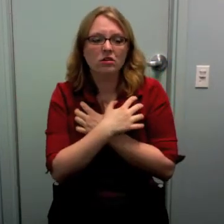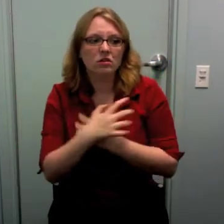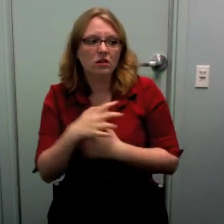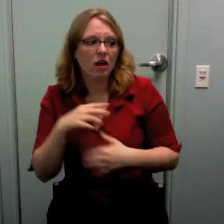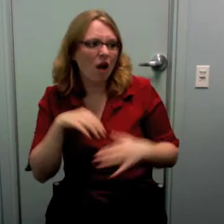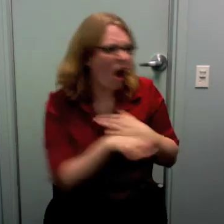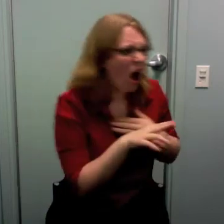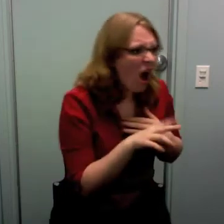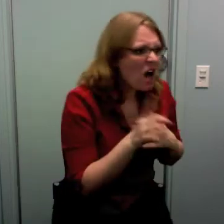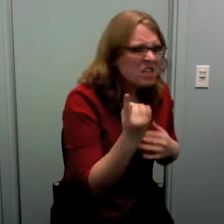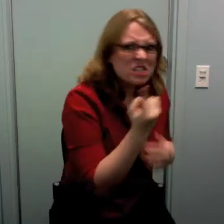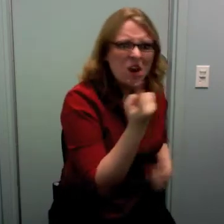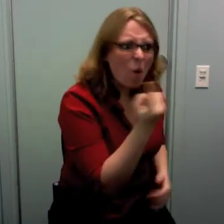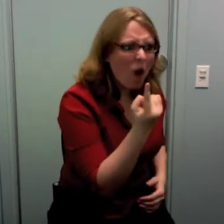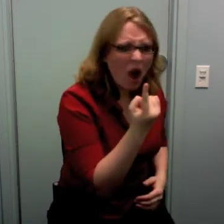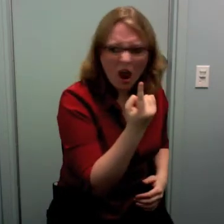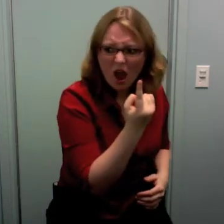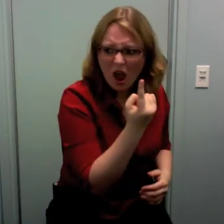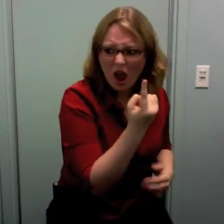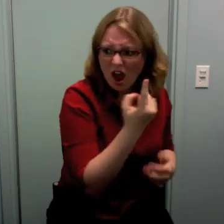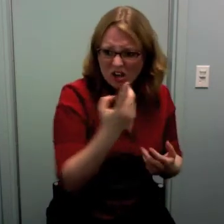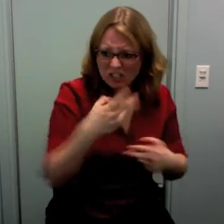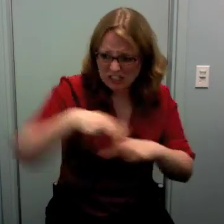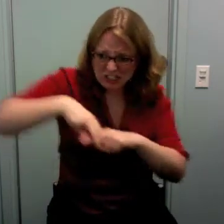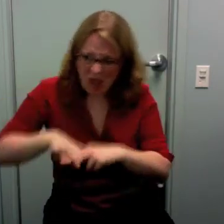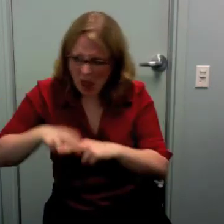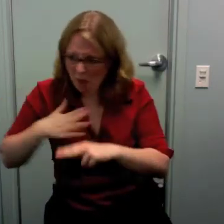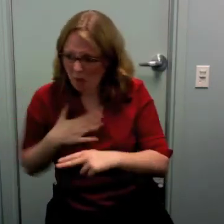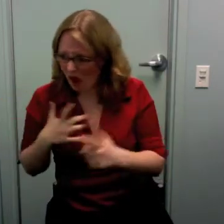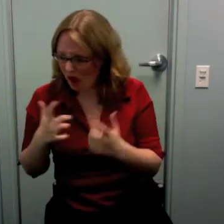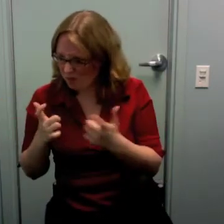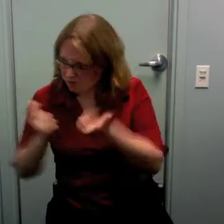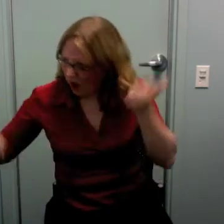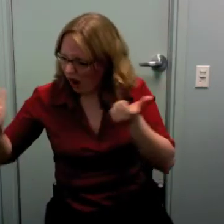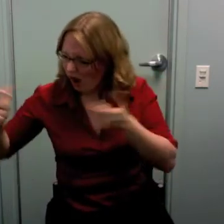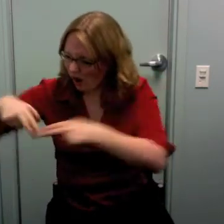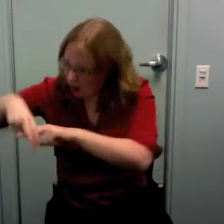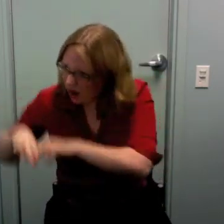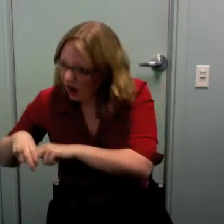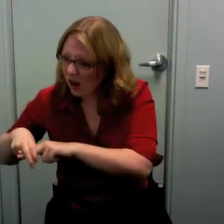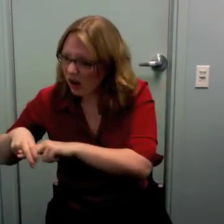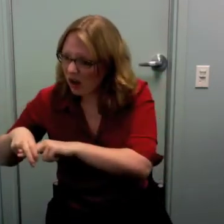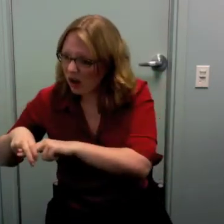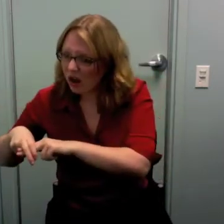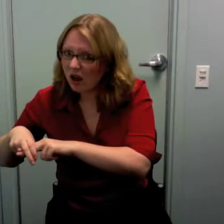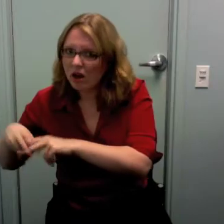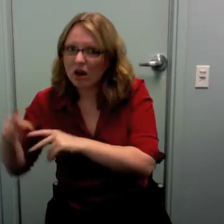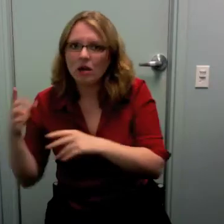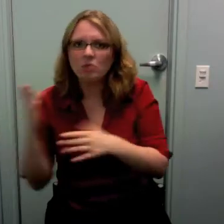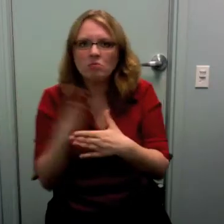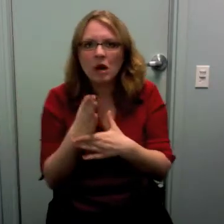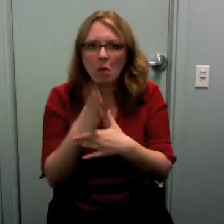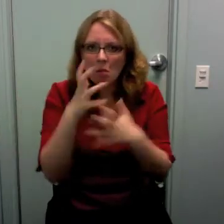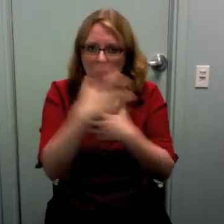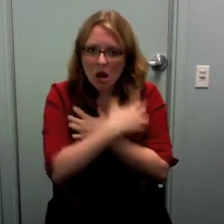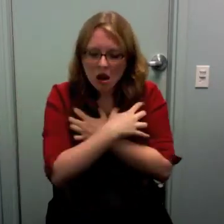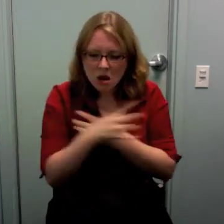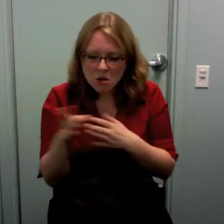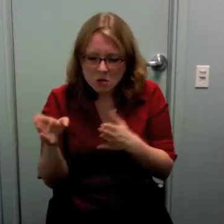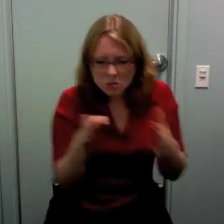squished down the soft cushion of the middle bear. Somebody has been sitting in my chair, said the middle bear in